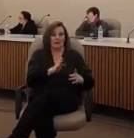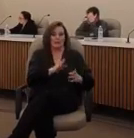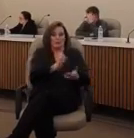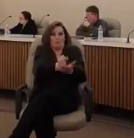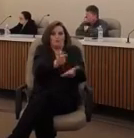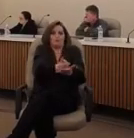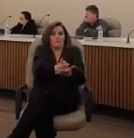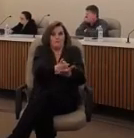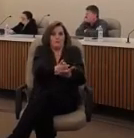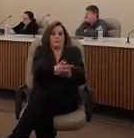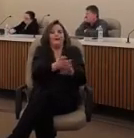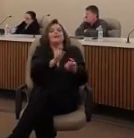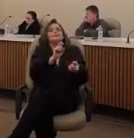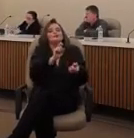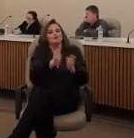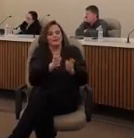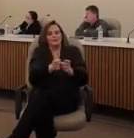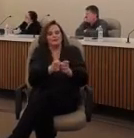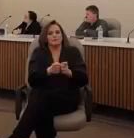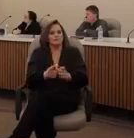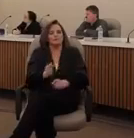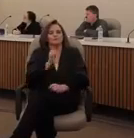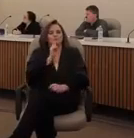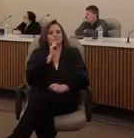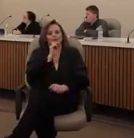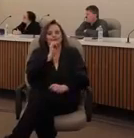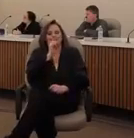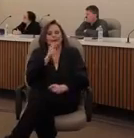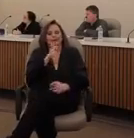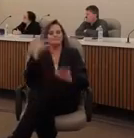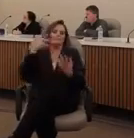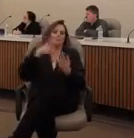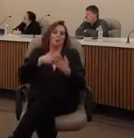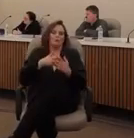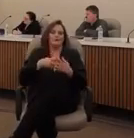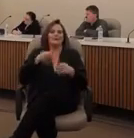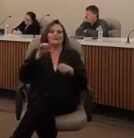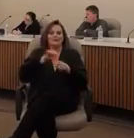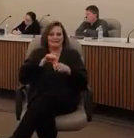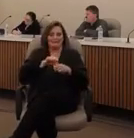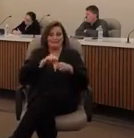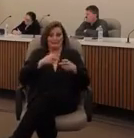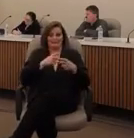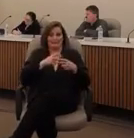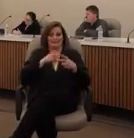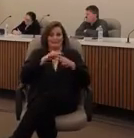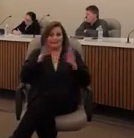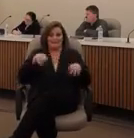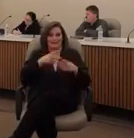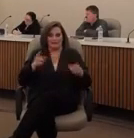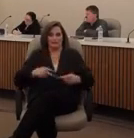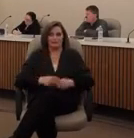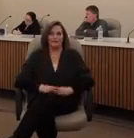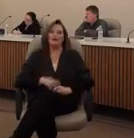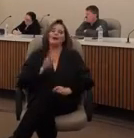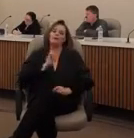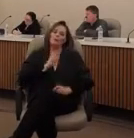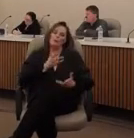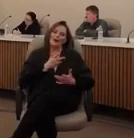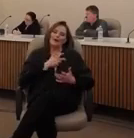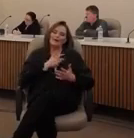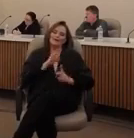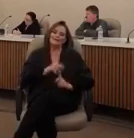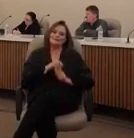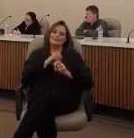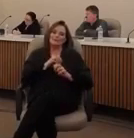approval of changes to a non-conforming gas station operation to the town board in the form of a special use permit. So this is